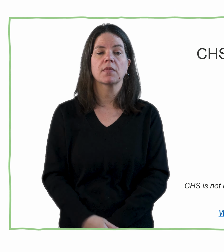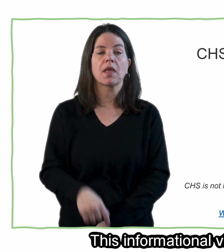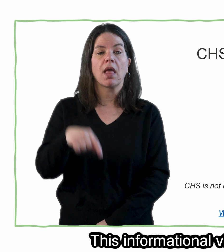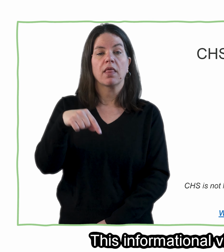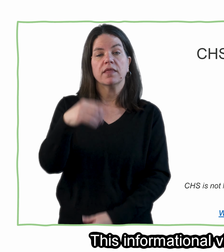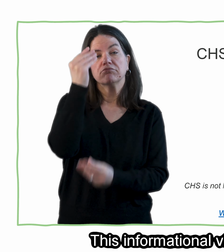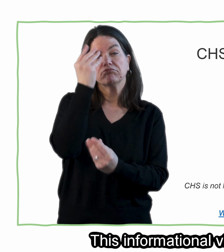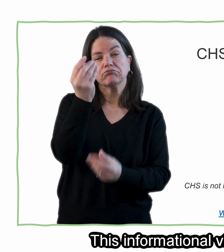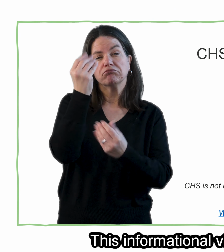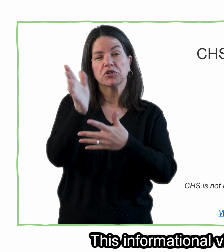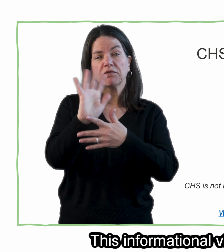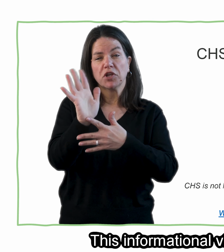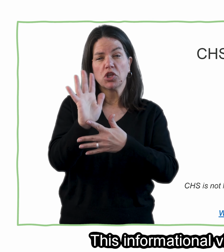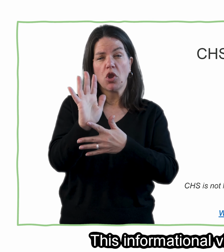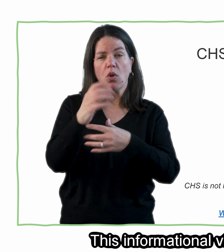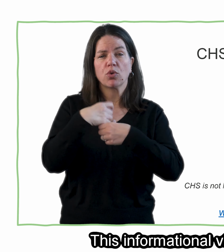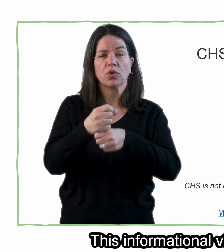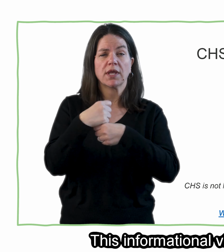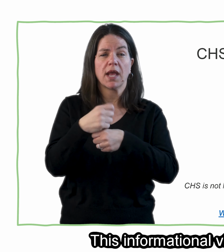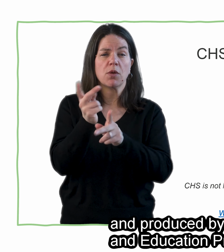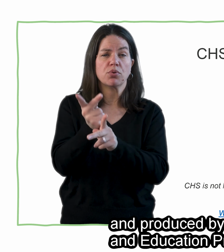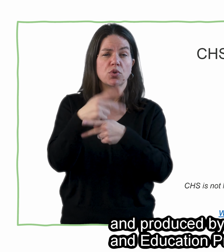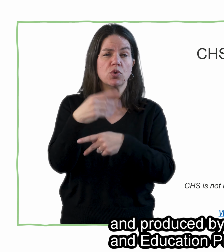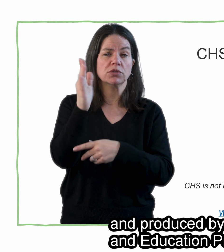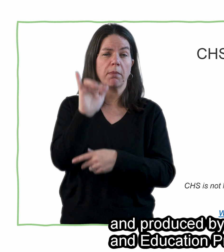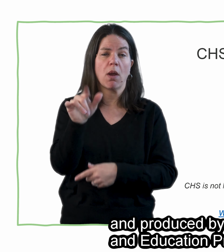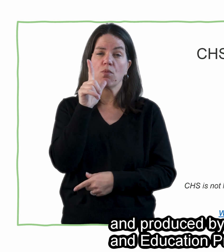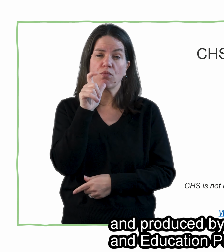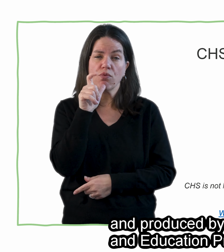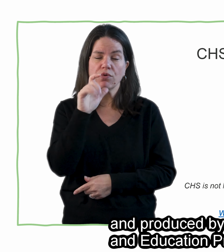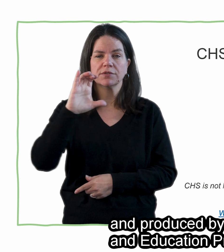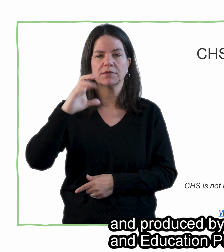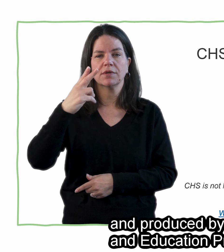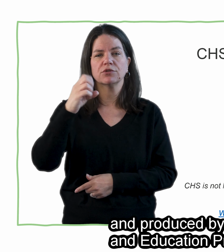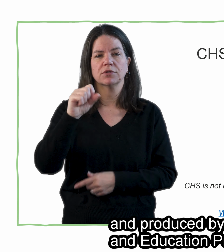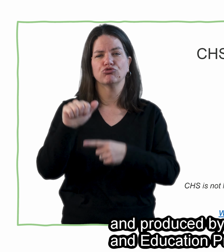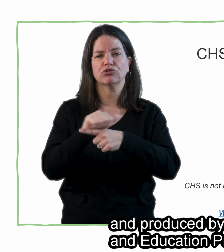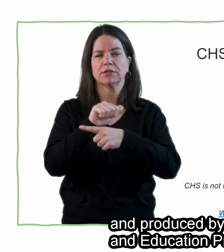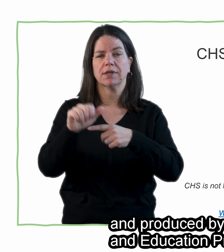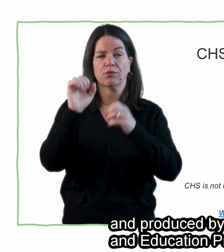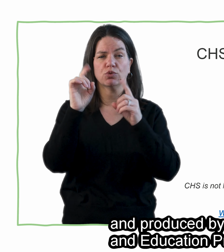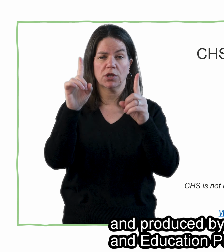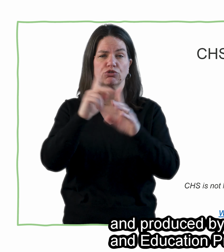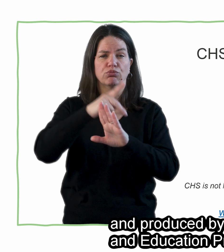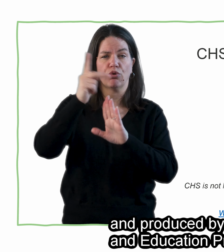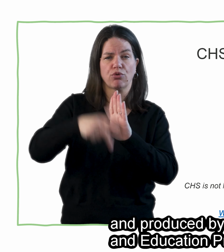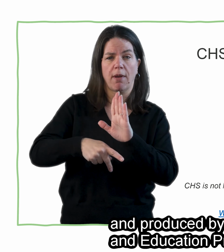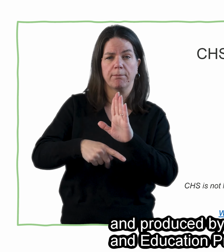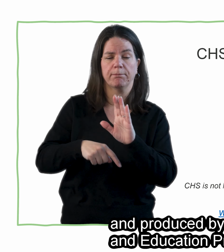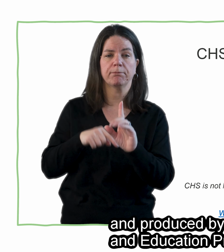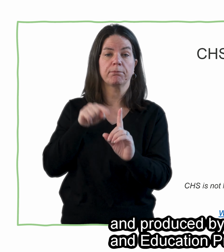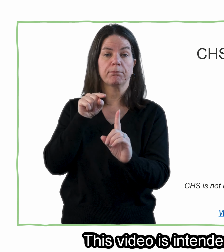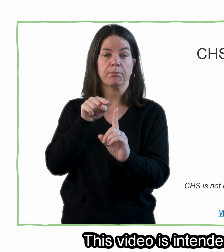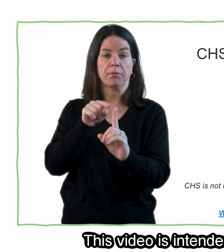This informational video was created and produced by CHS Training and Education Program. This video